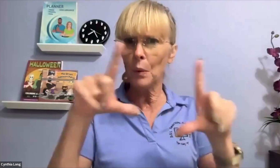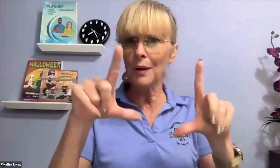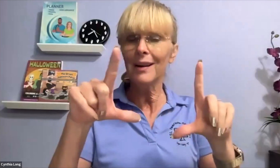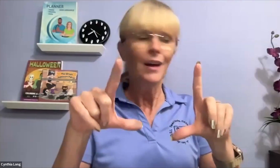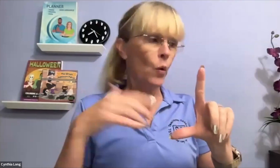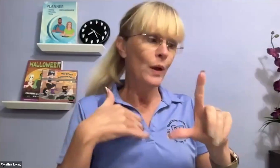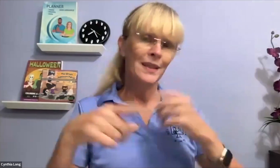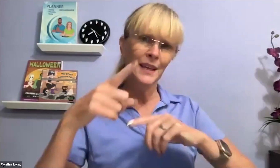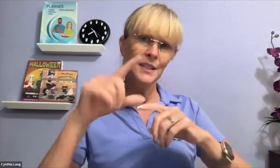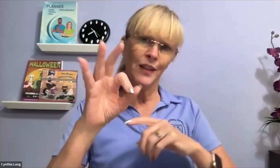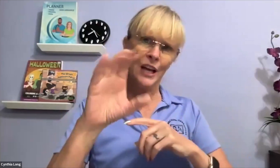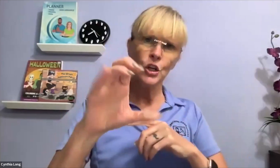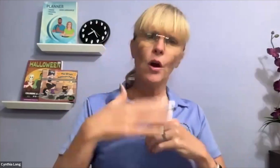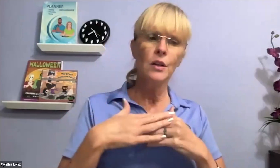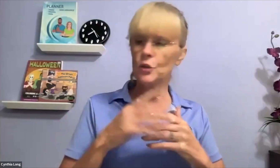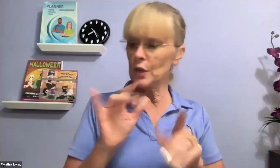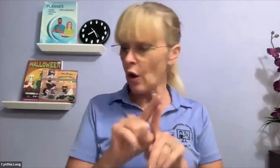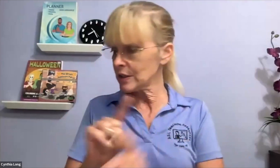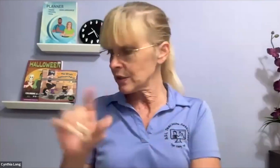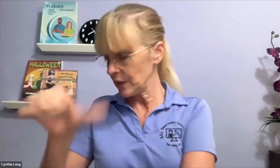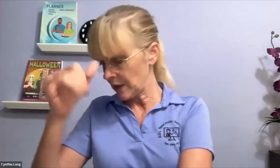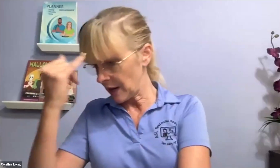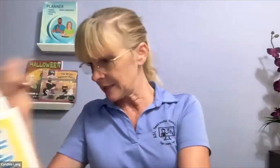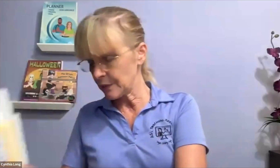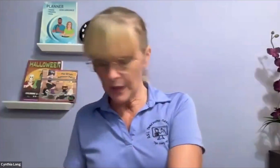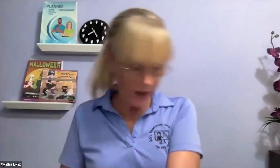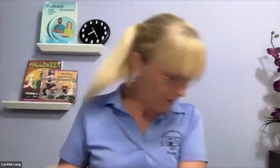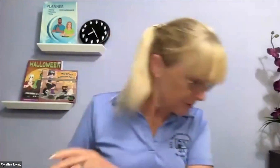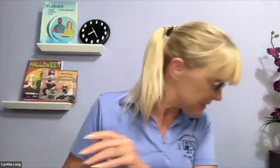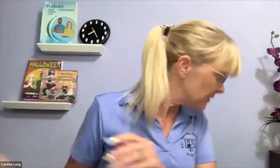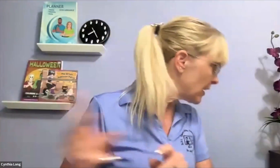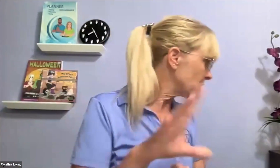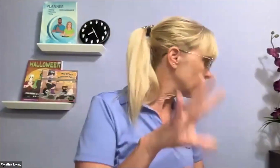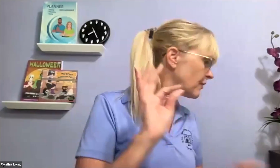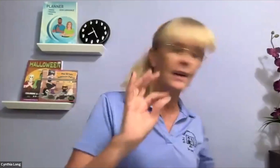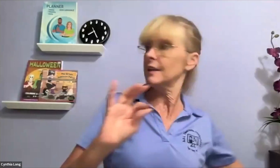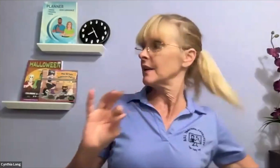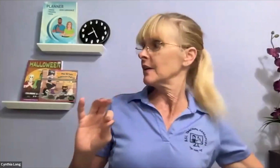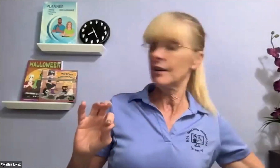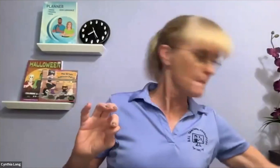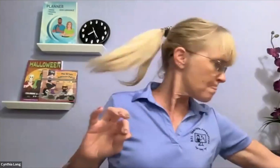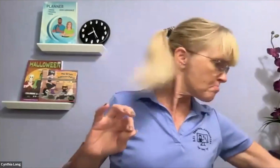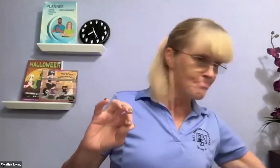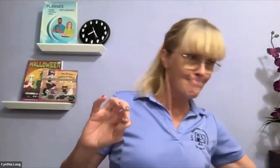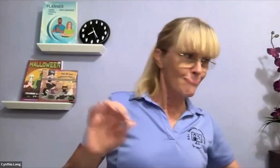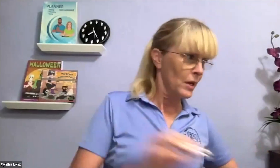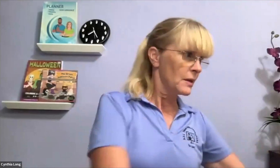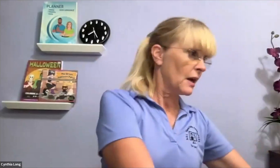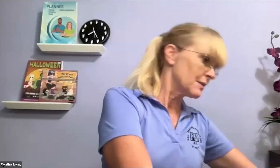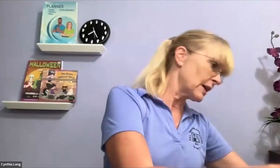pegboard with these flashcards. You can also, the other idea we have. Let me see if I can find it here. Right